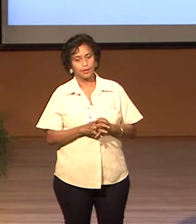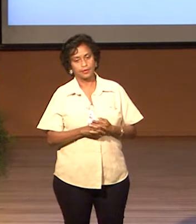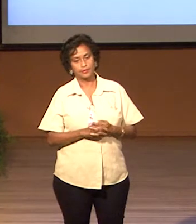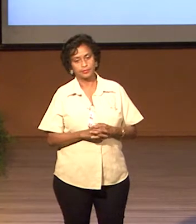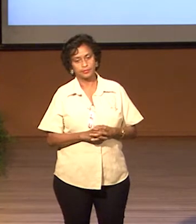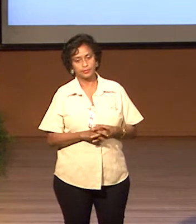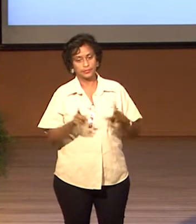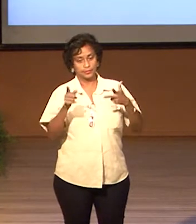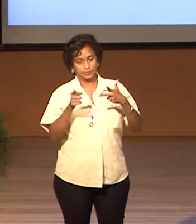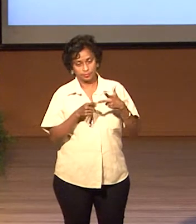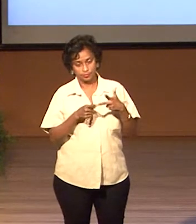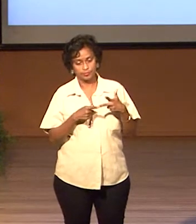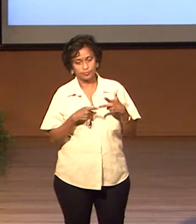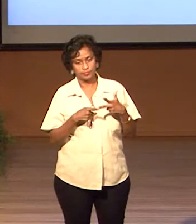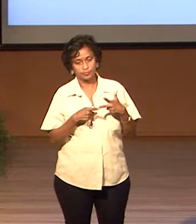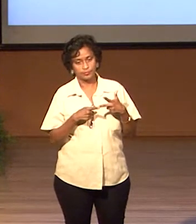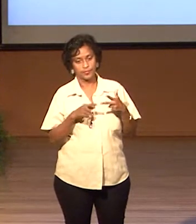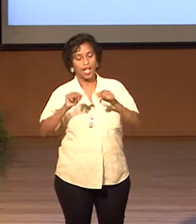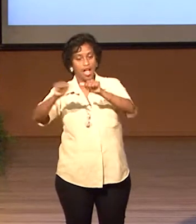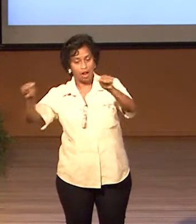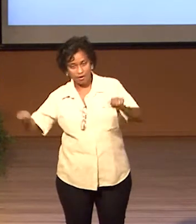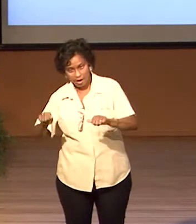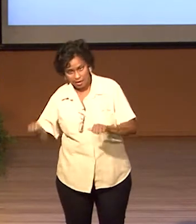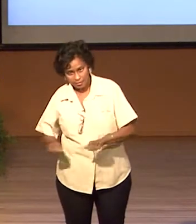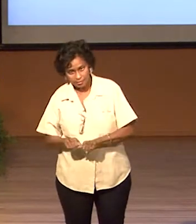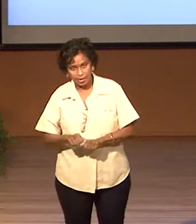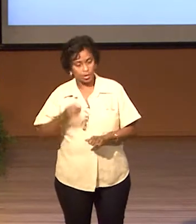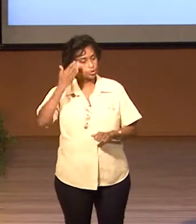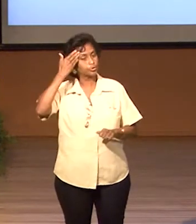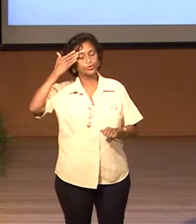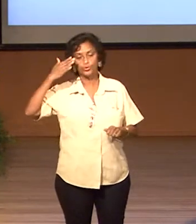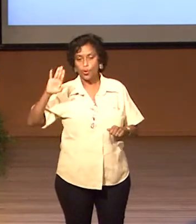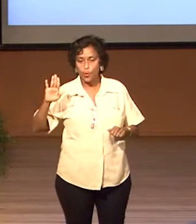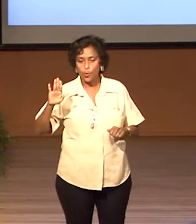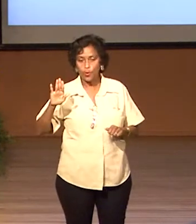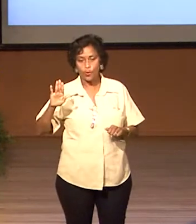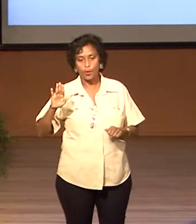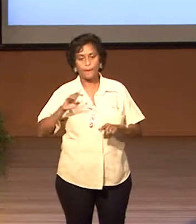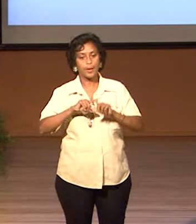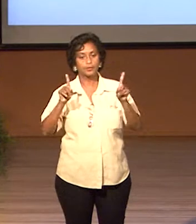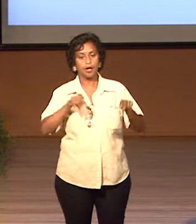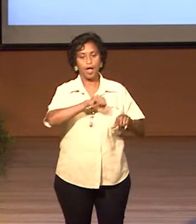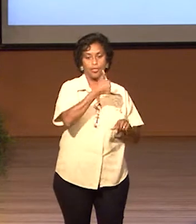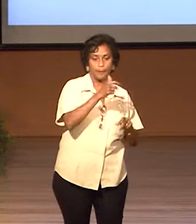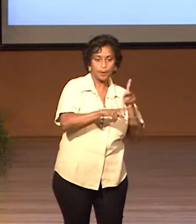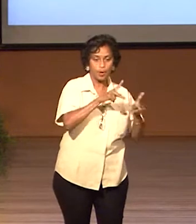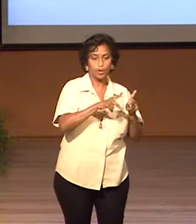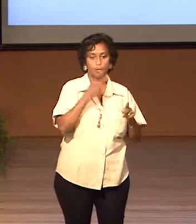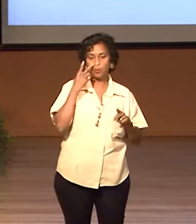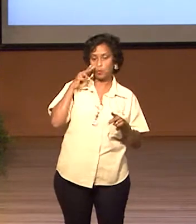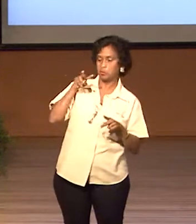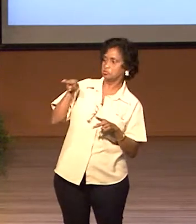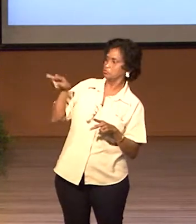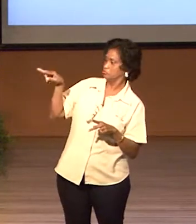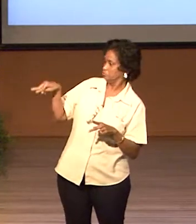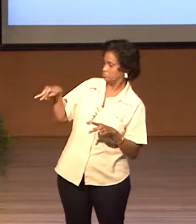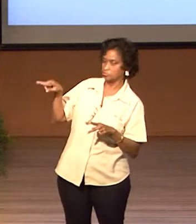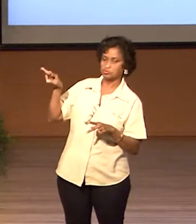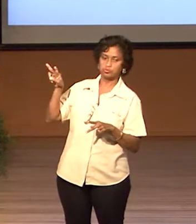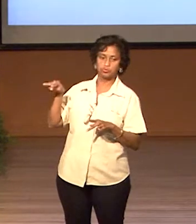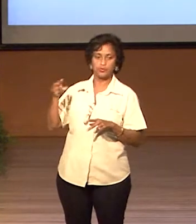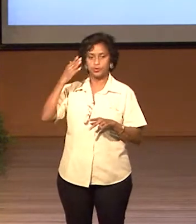that is unknown to you but known by others. This is your blind area. So these are things that you don't even know about yourself, but people who are observing you,